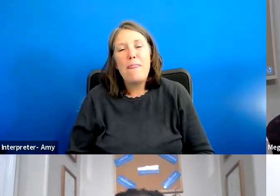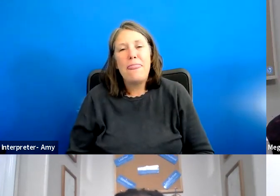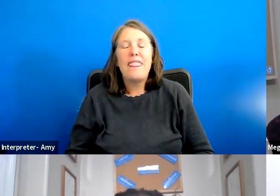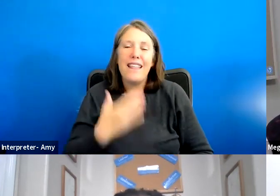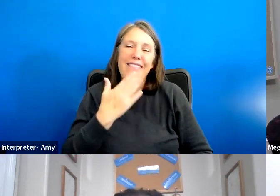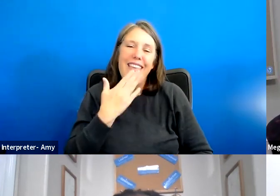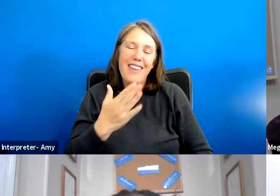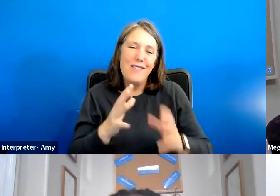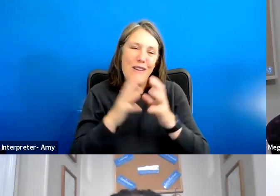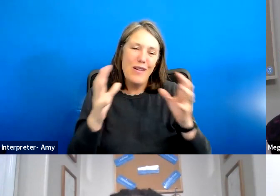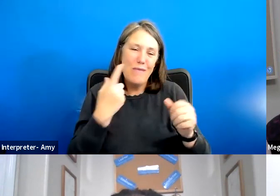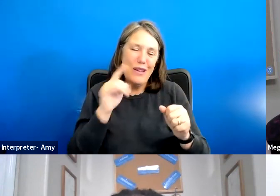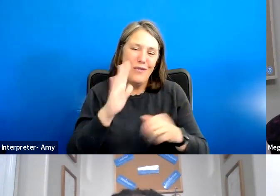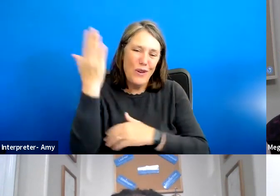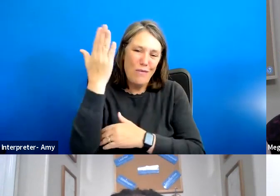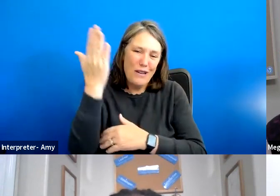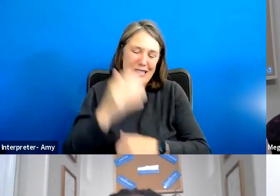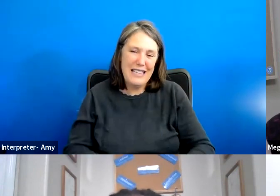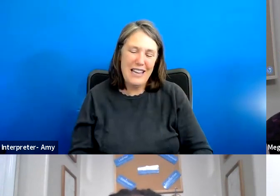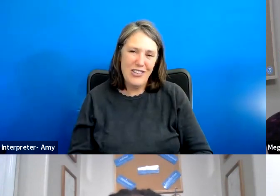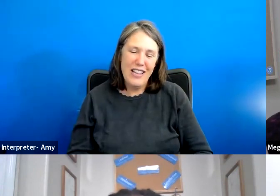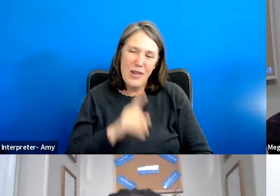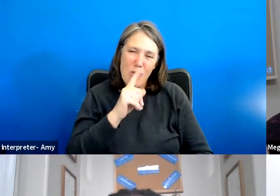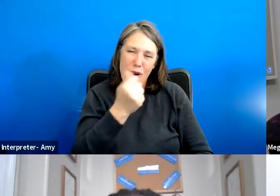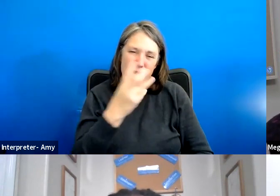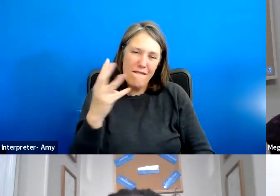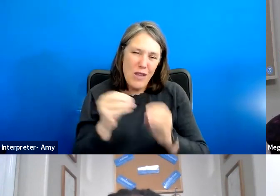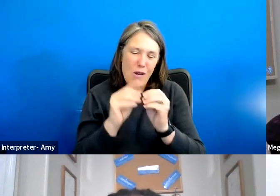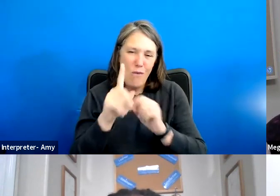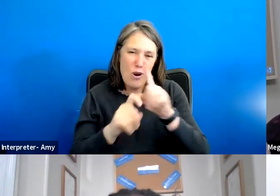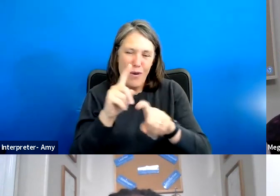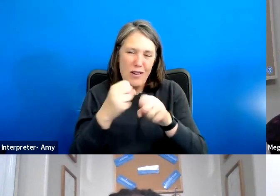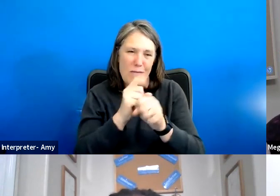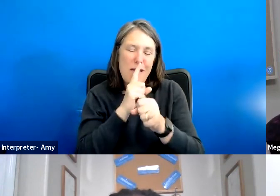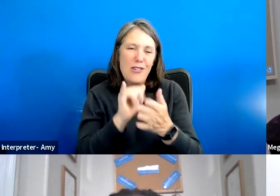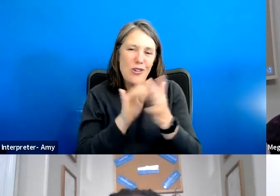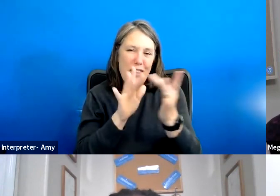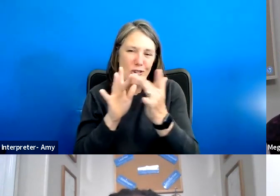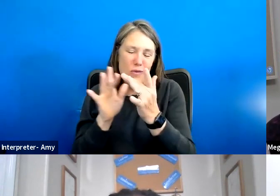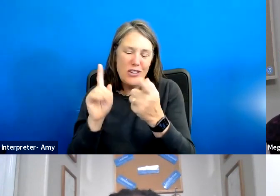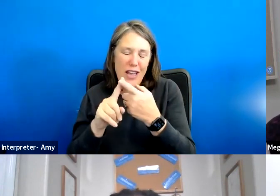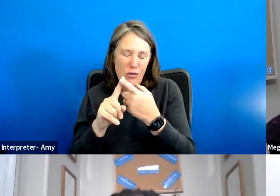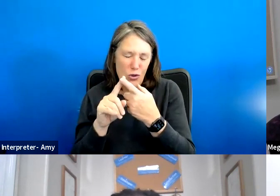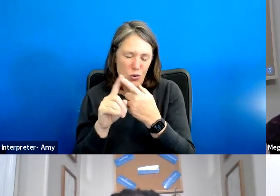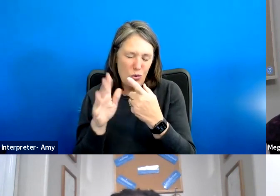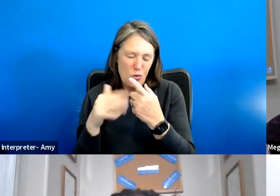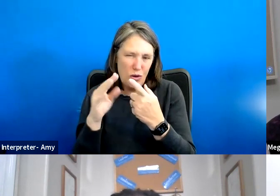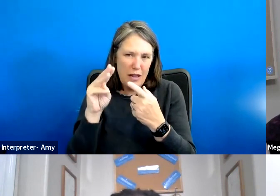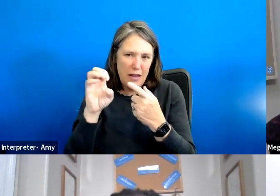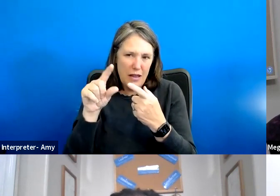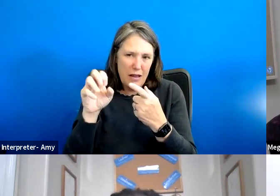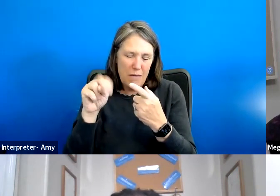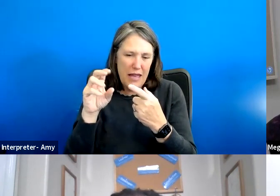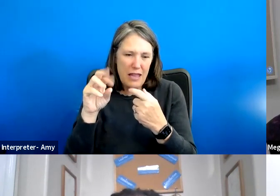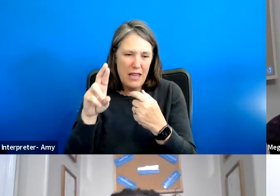Thank you guys very much for your presentation. There was a few more questions. Make sure you reach out to Megan or Margarita